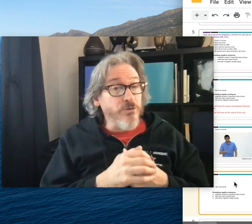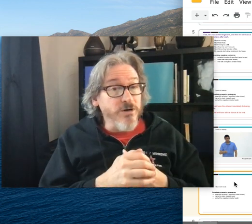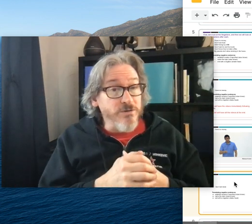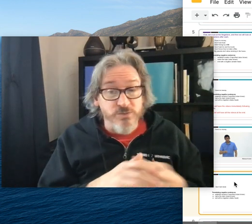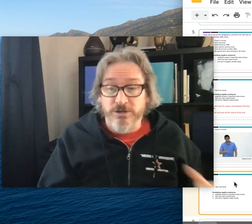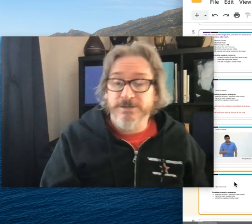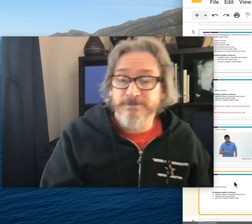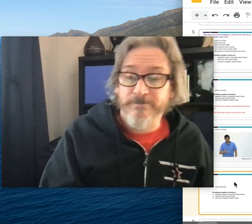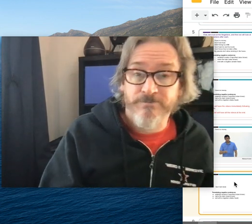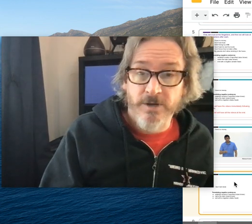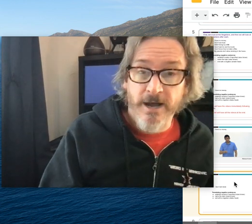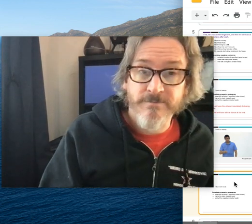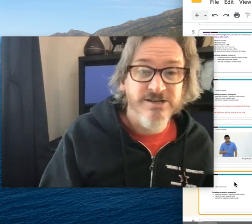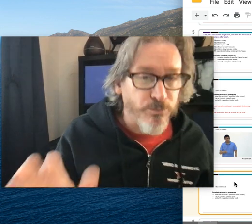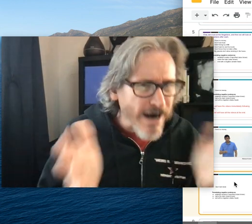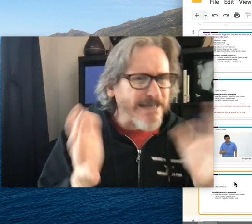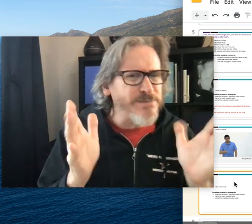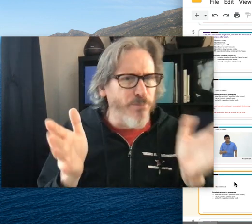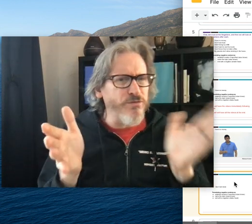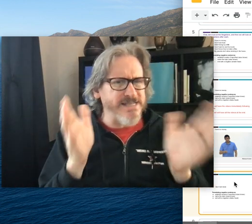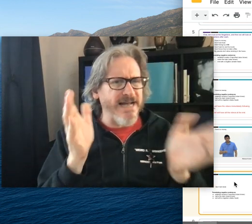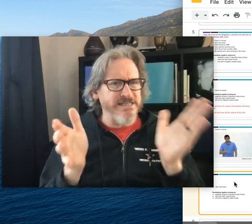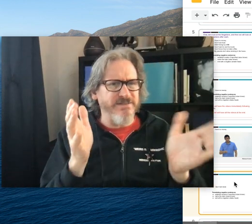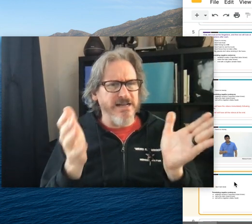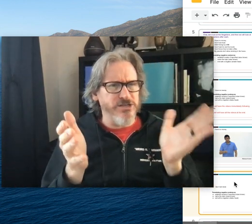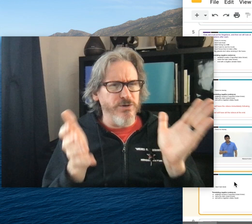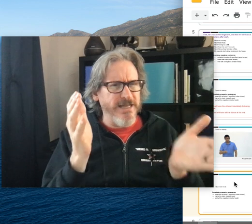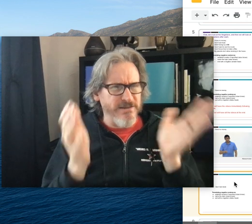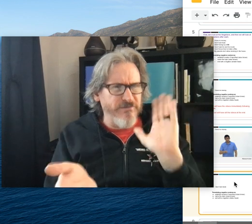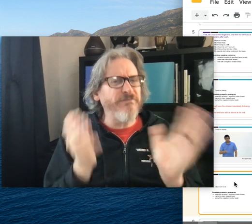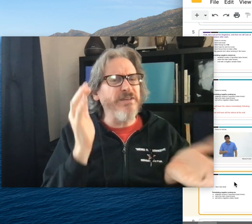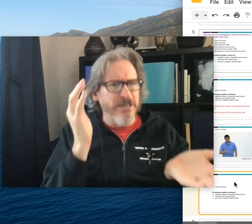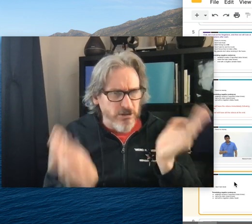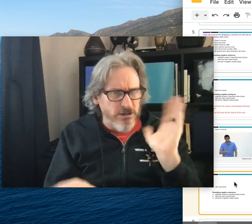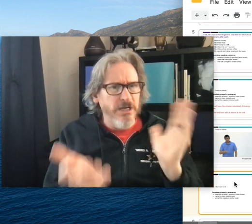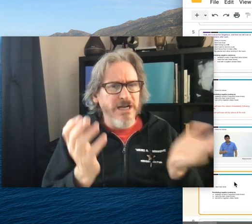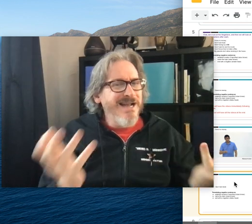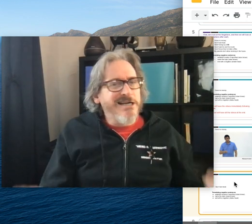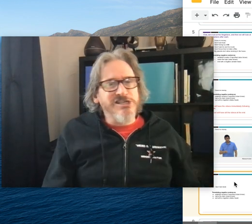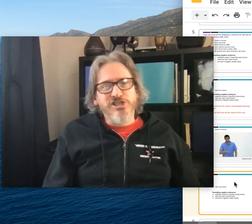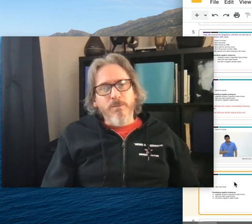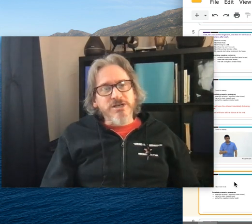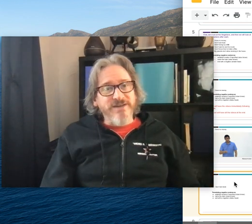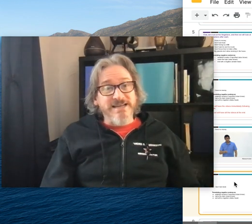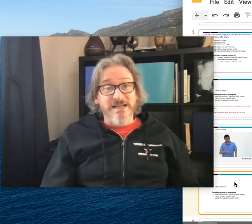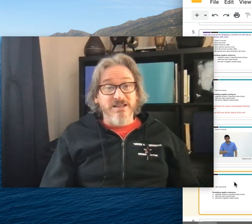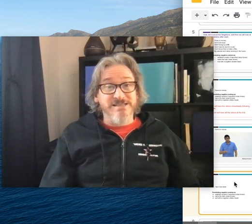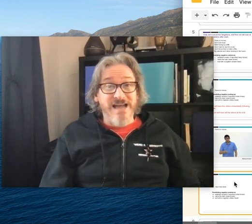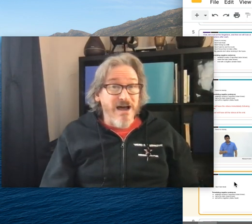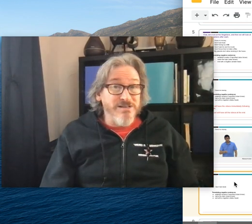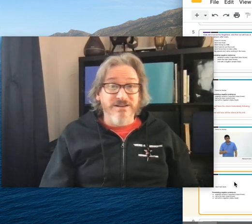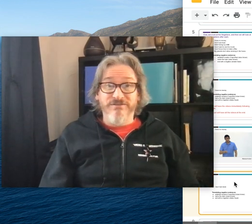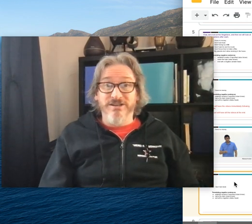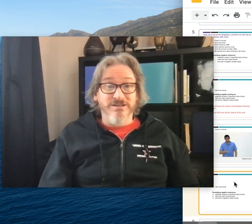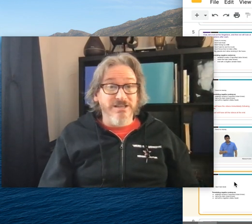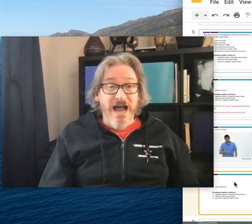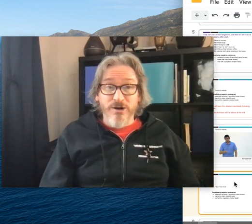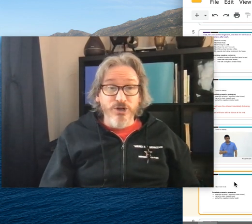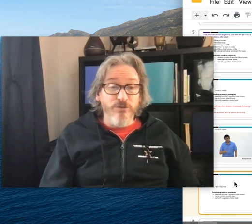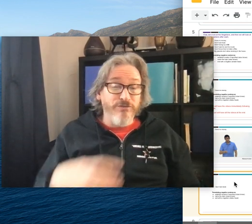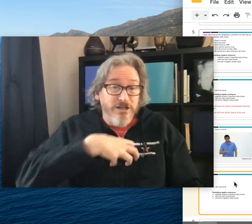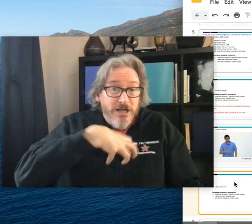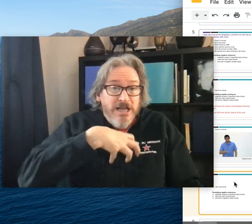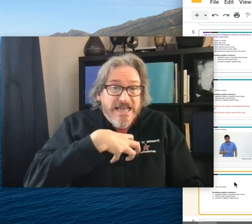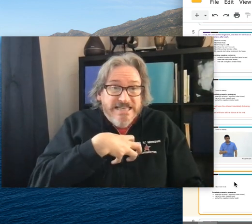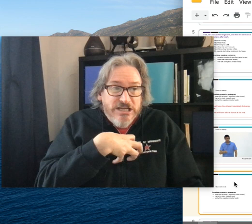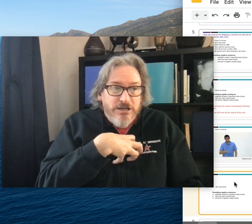So either one of those works. Okay. So practice both sides of that so you get the feel. Because so much of ASL is how does it feel? How